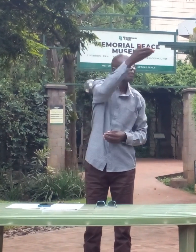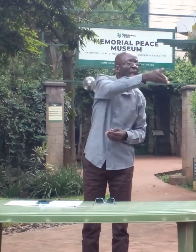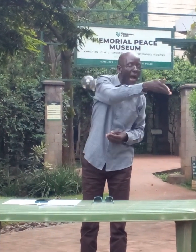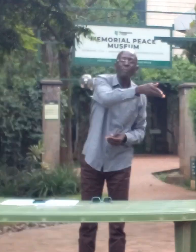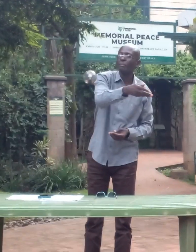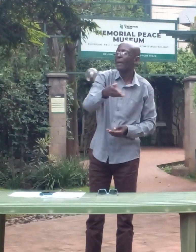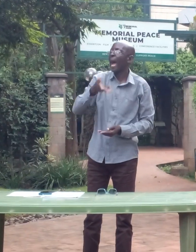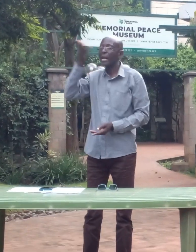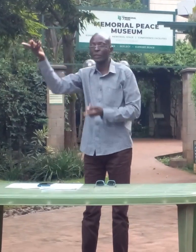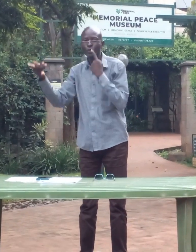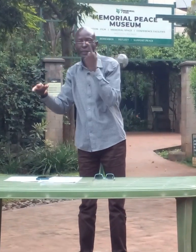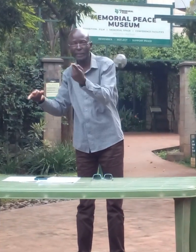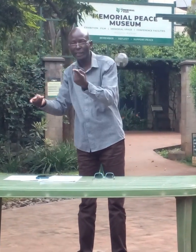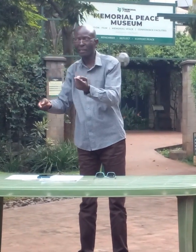So if the money is there in the account,